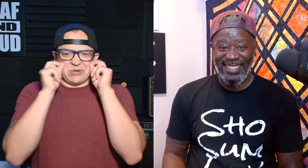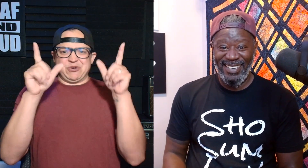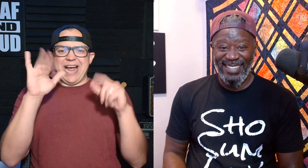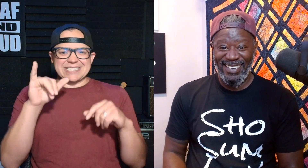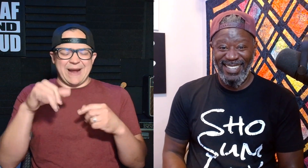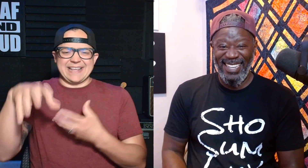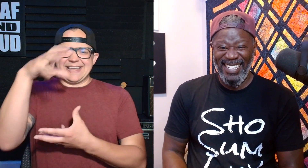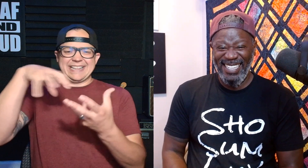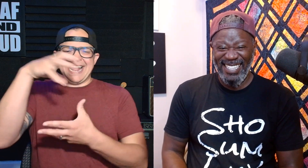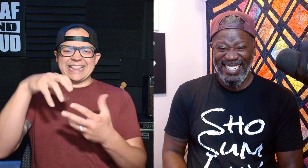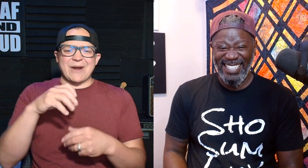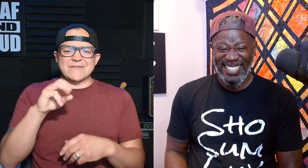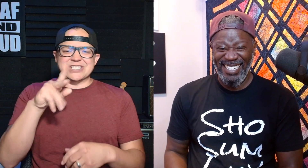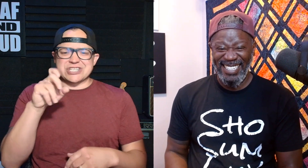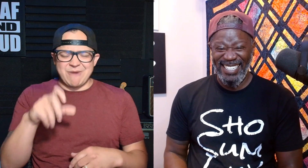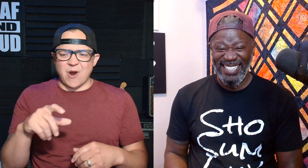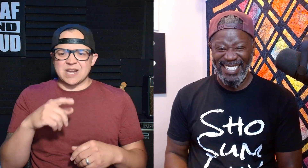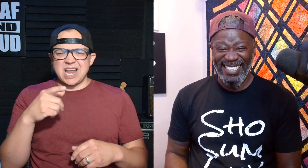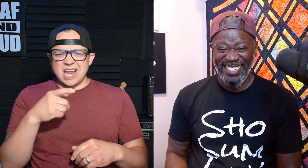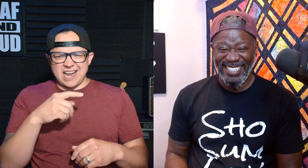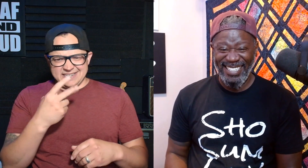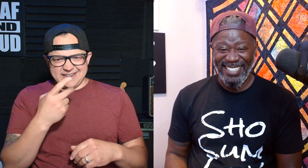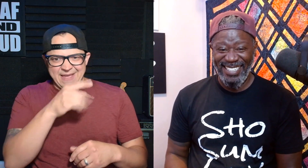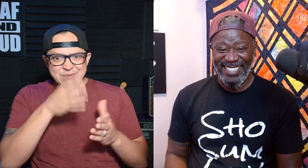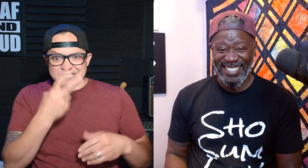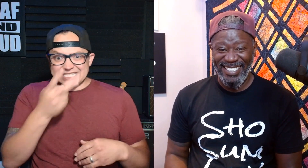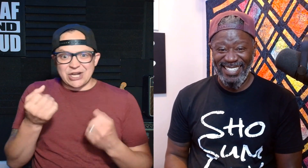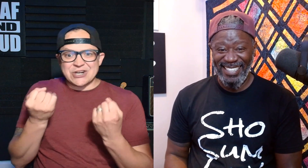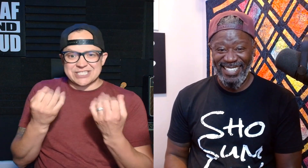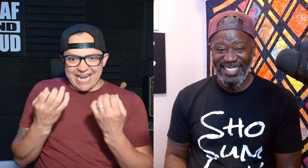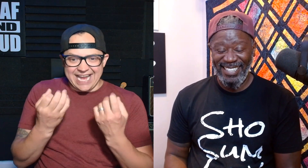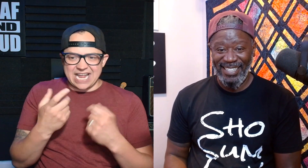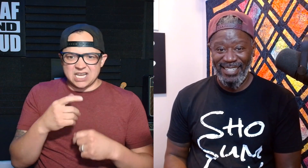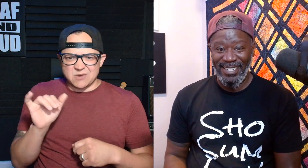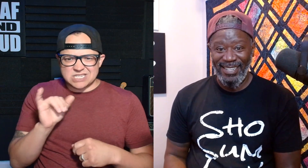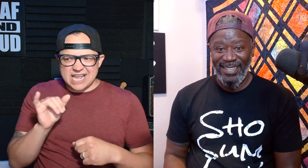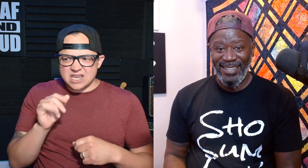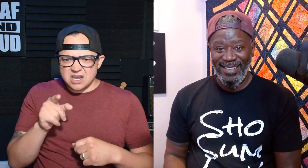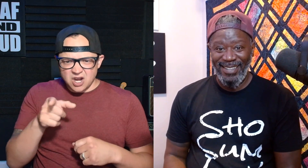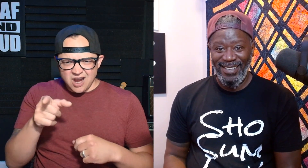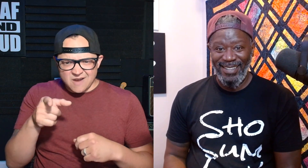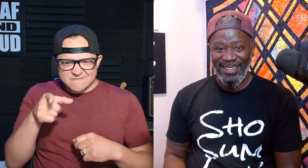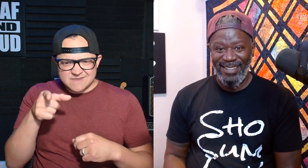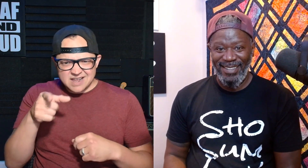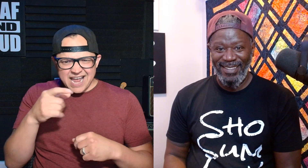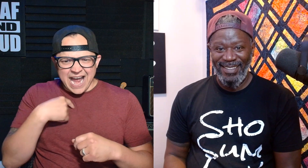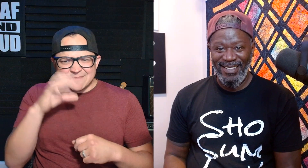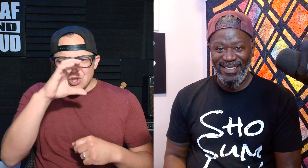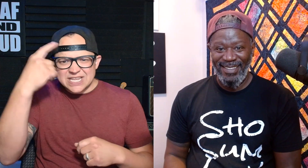was surprised by that cloud of smoke." And that person saw her signing and was like,